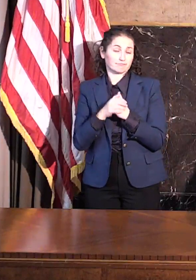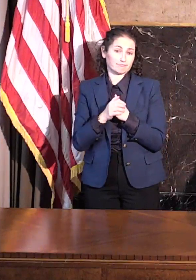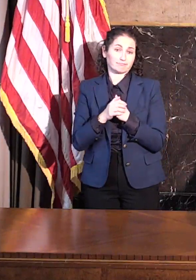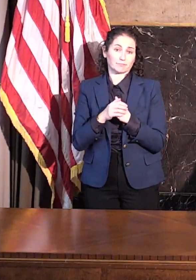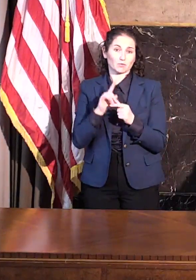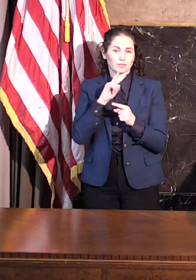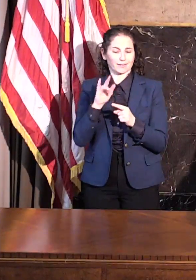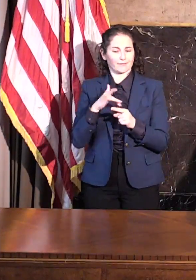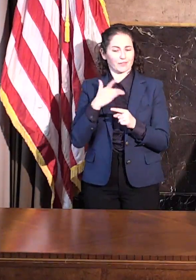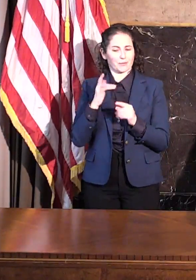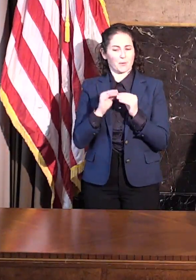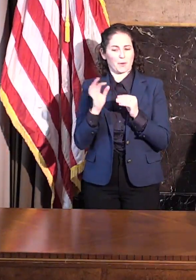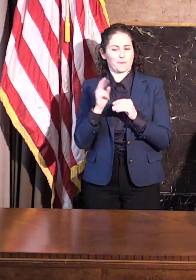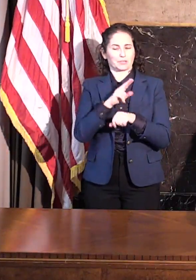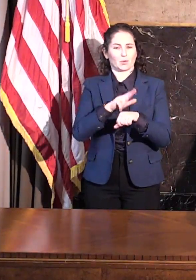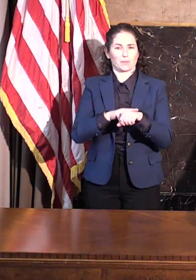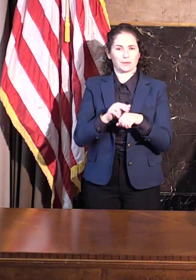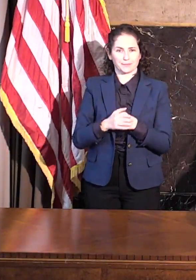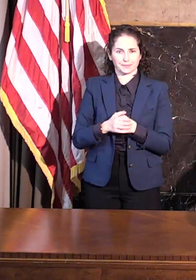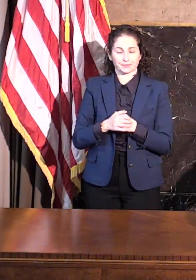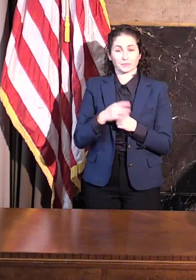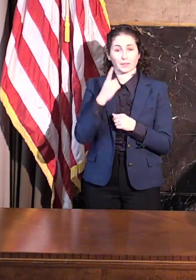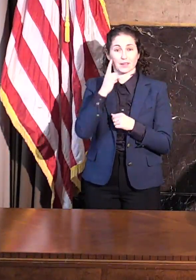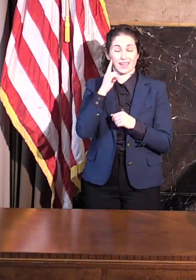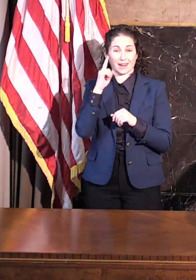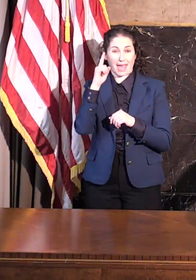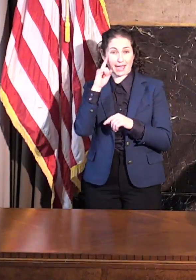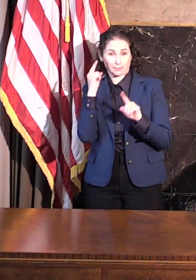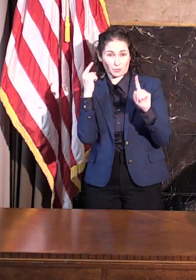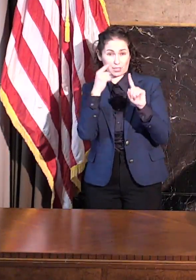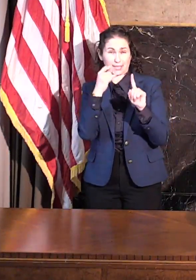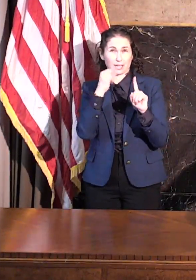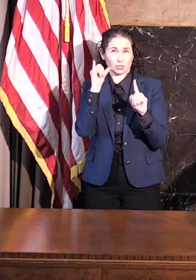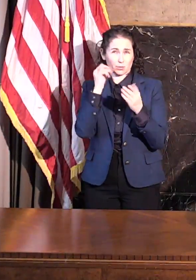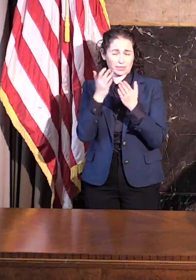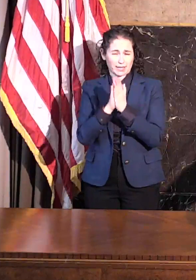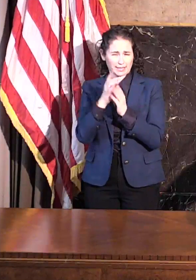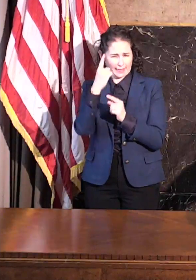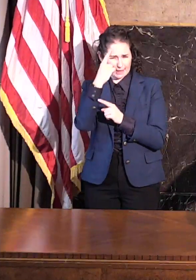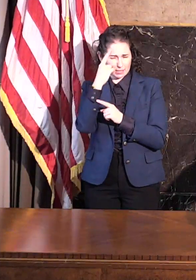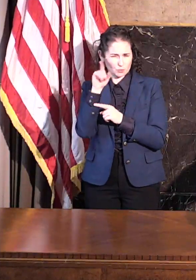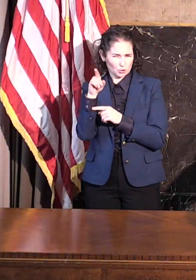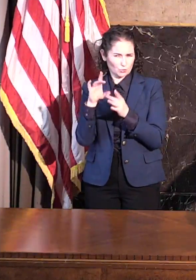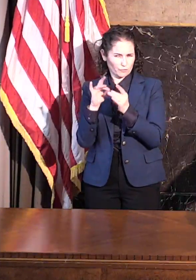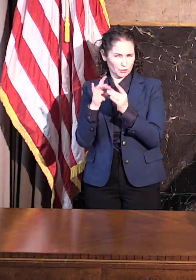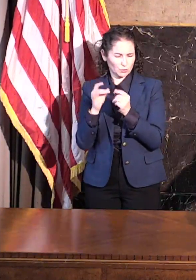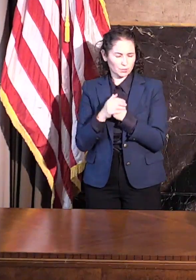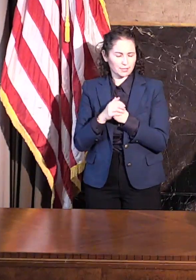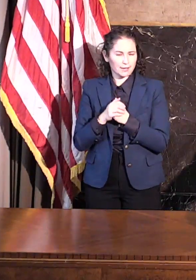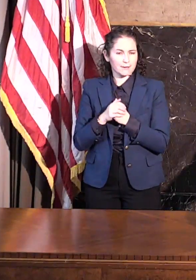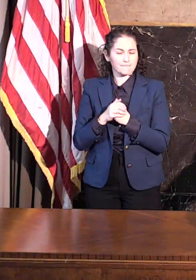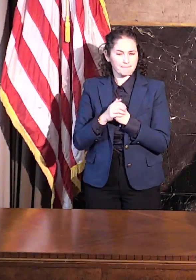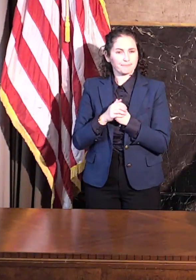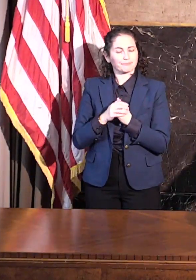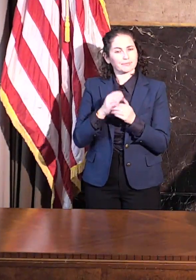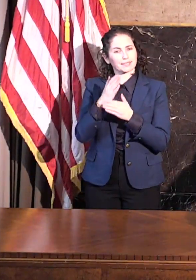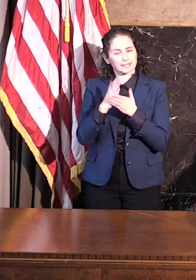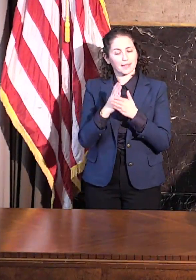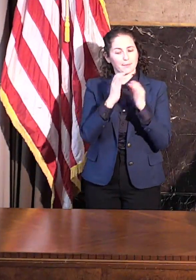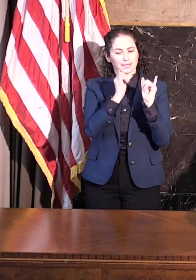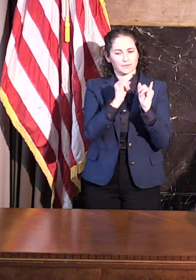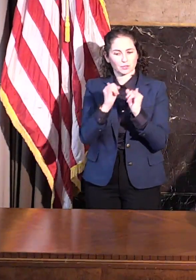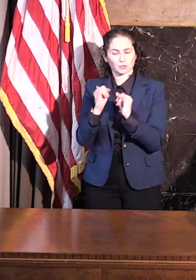vaccinated and there are clinical trials now with children. In fact, Louisiana is participating in a clinical